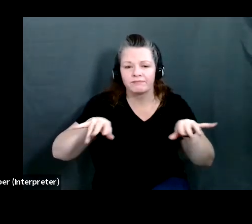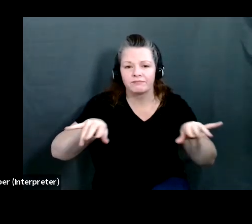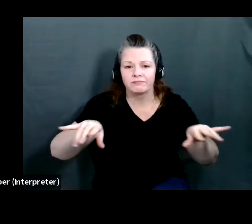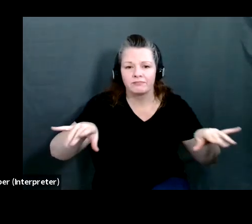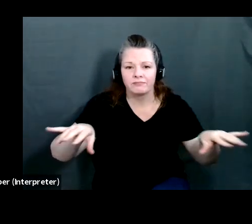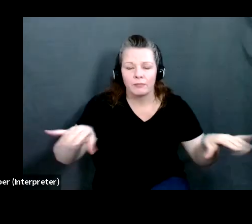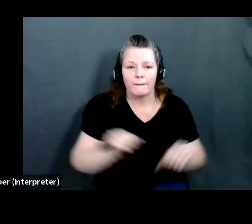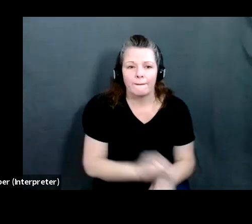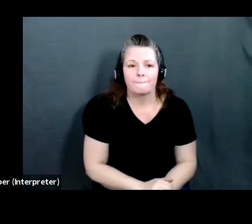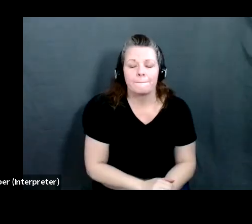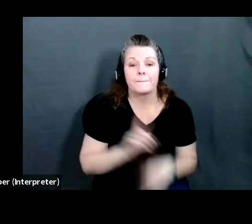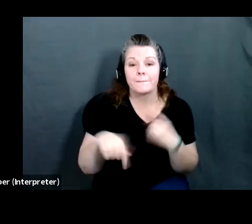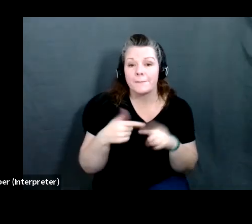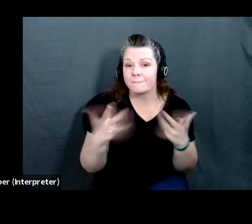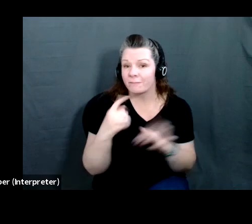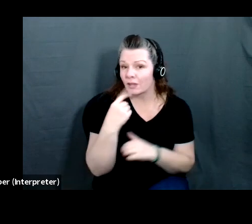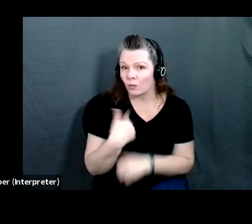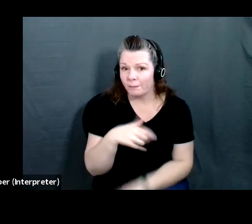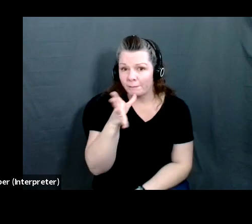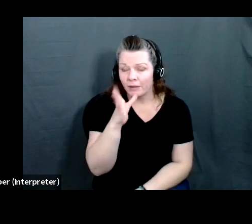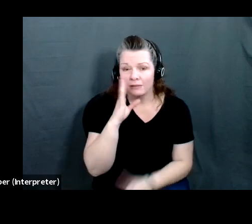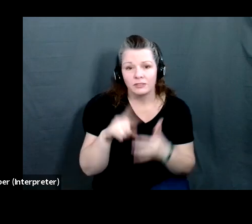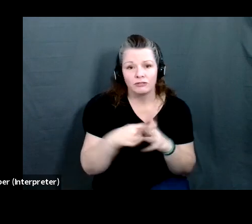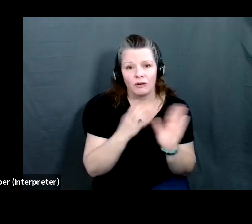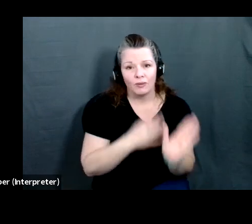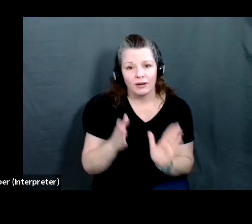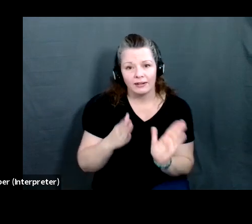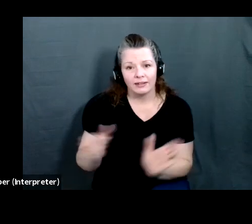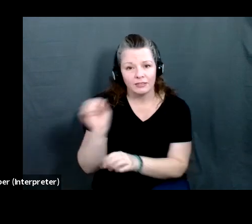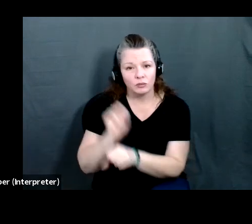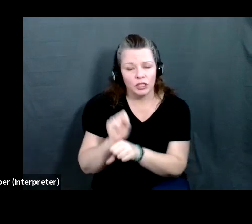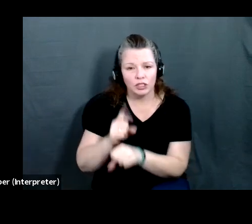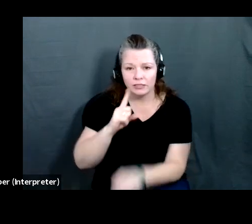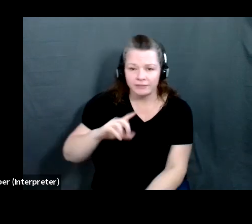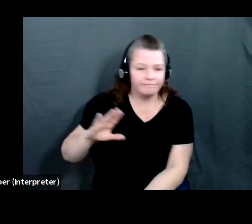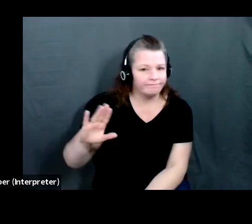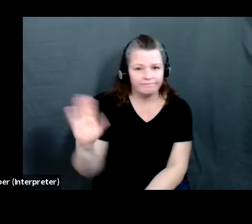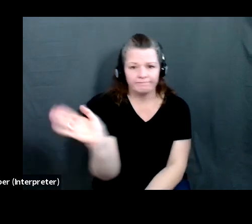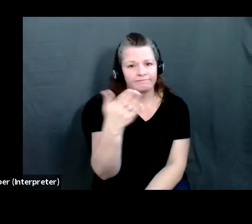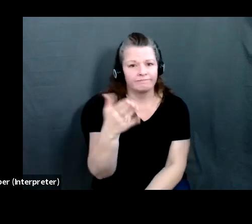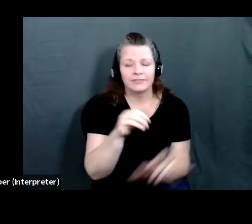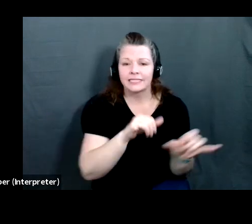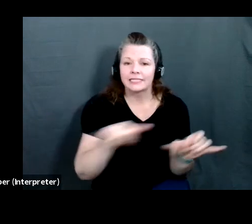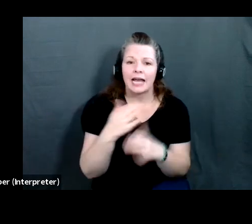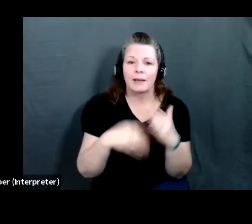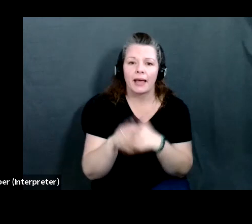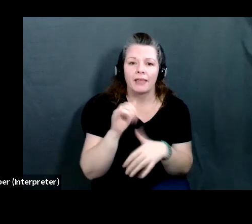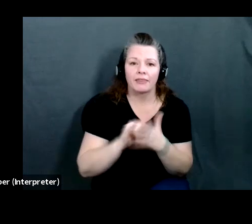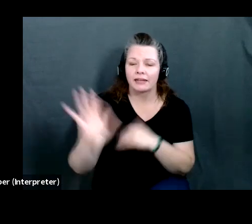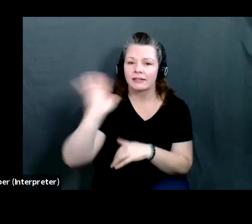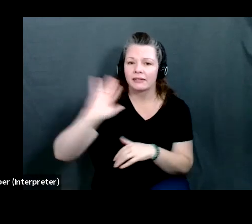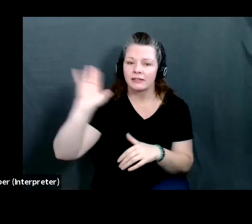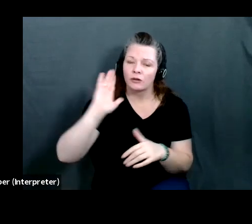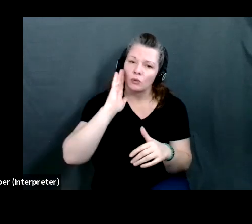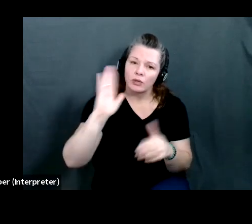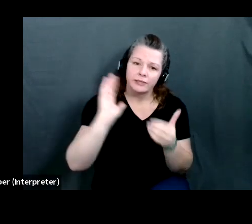mother I was going to start organizing workers, she slapped me with the same hand that used to soothe the long,